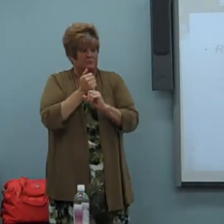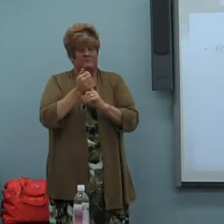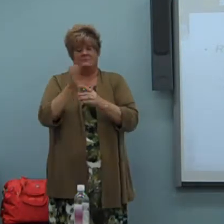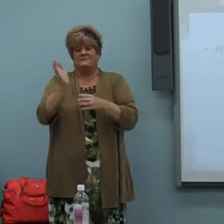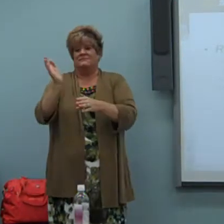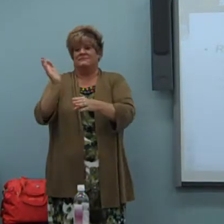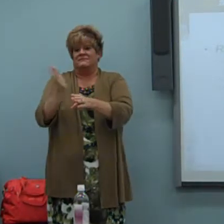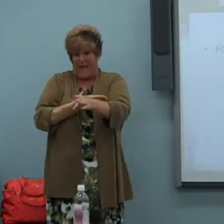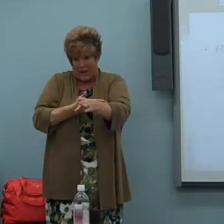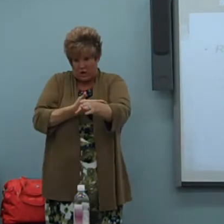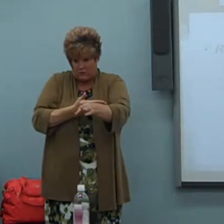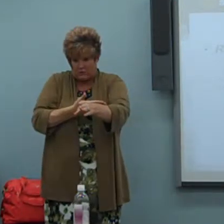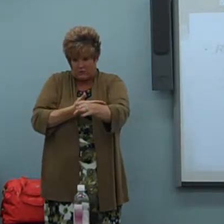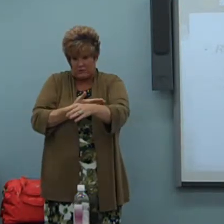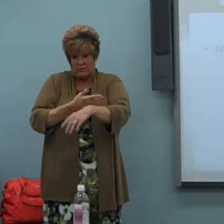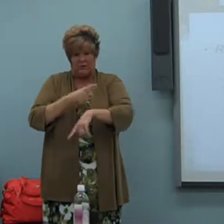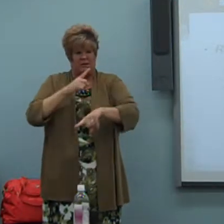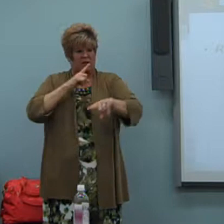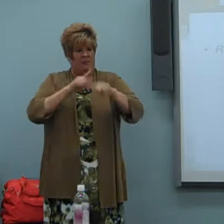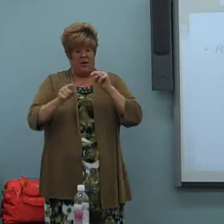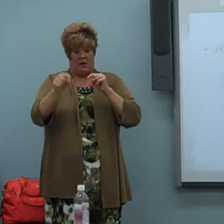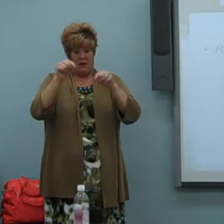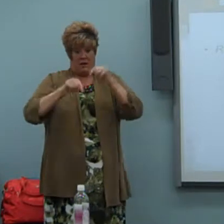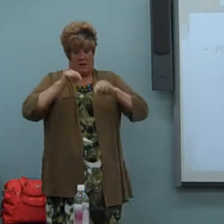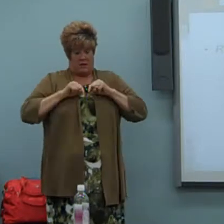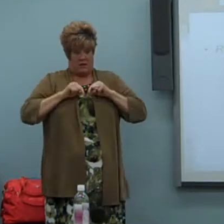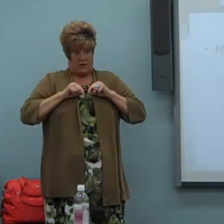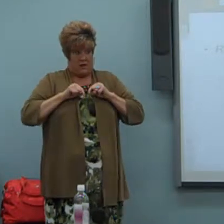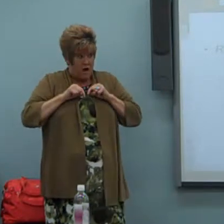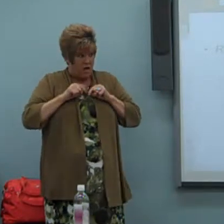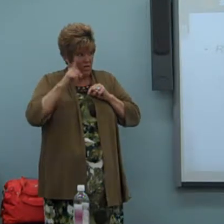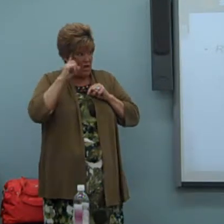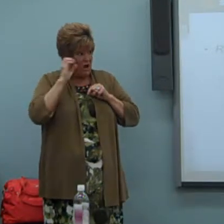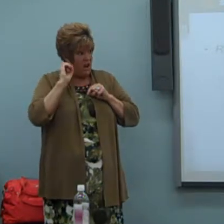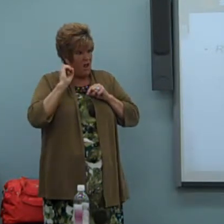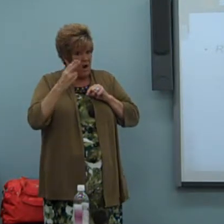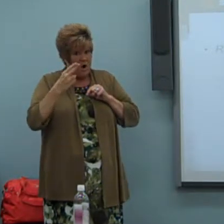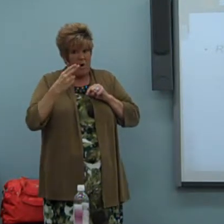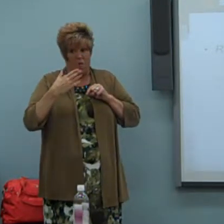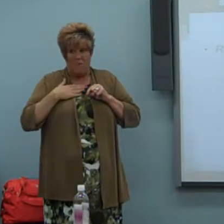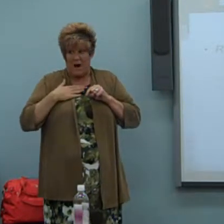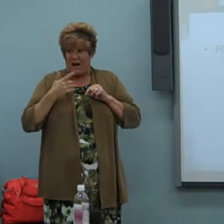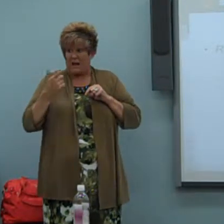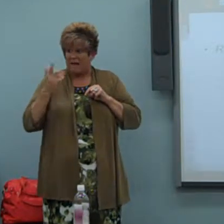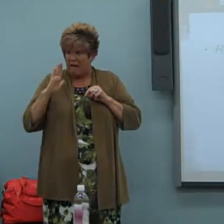well then you got caught, fired, and then everything has to get back up and start